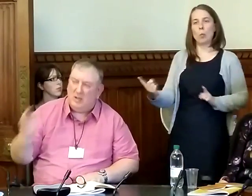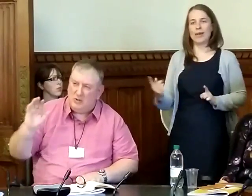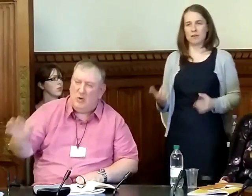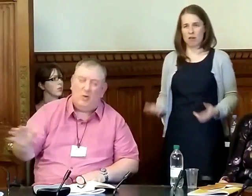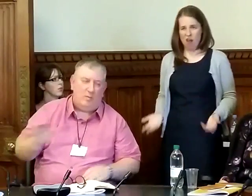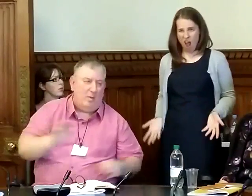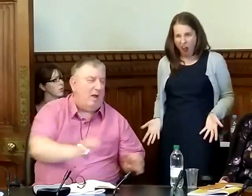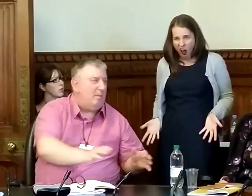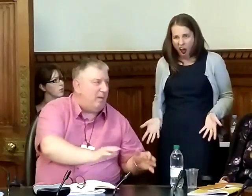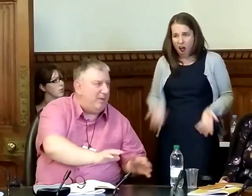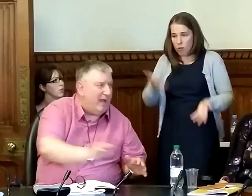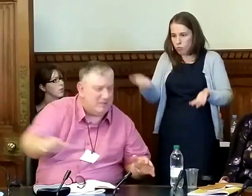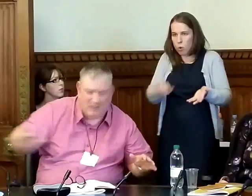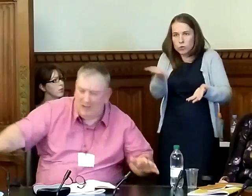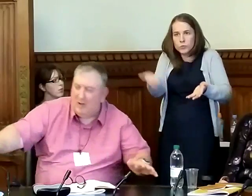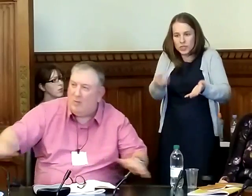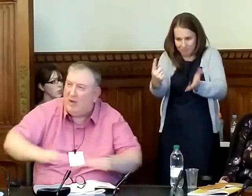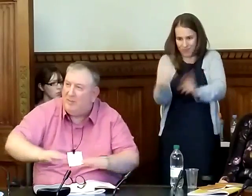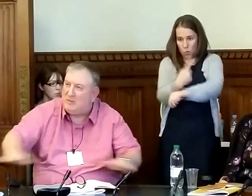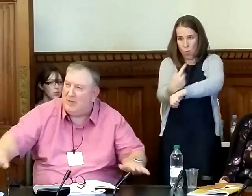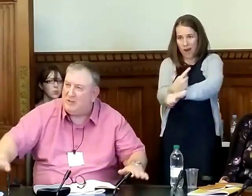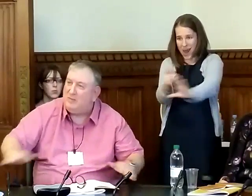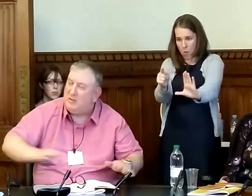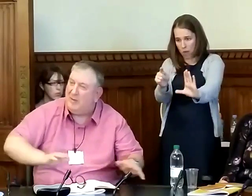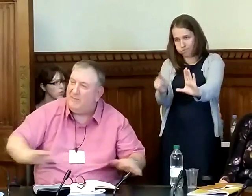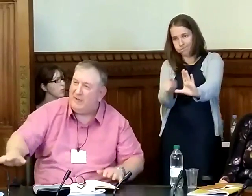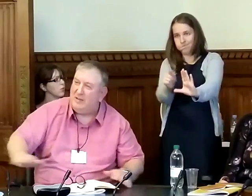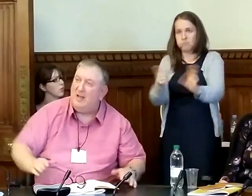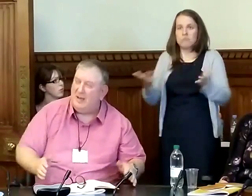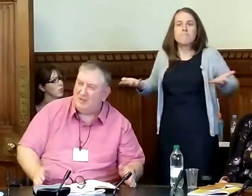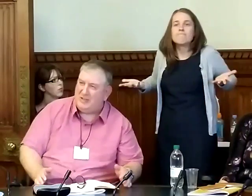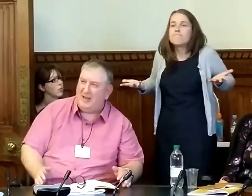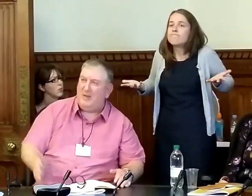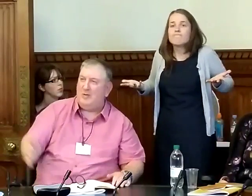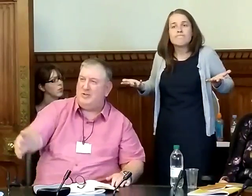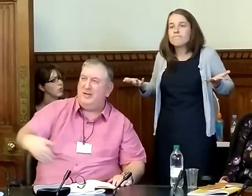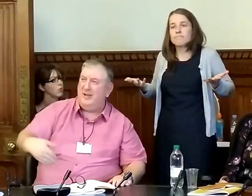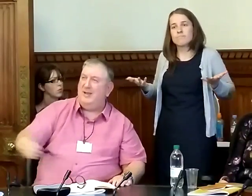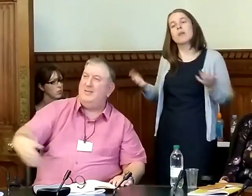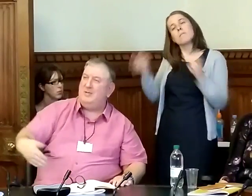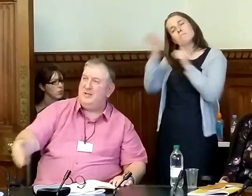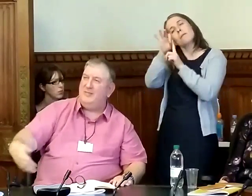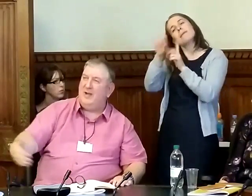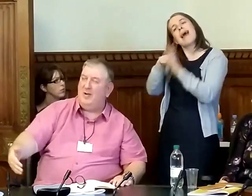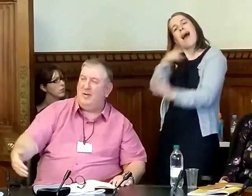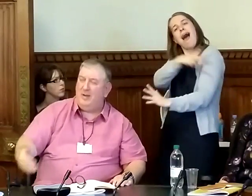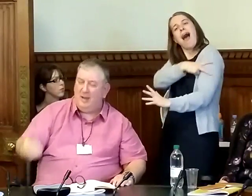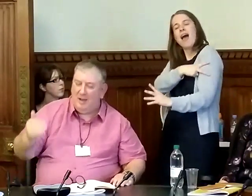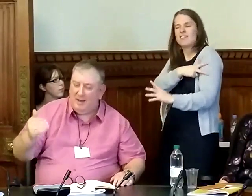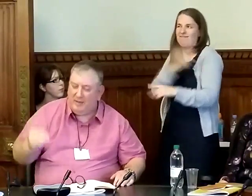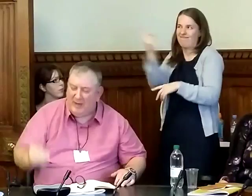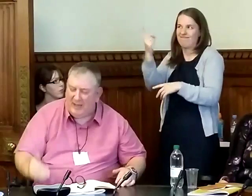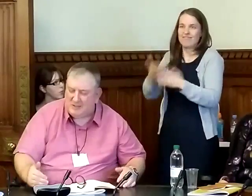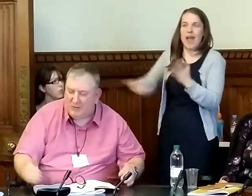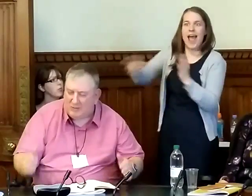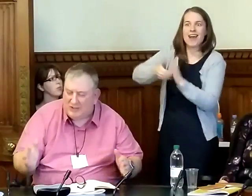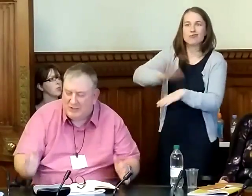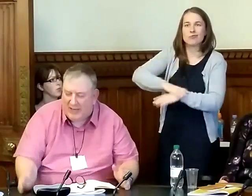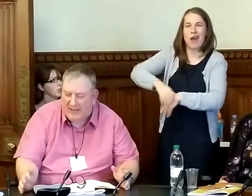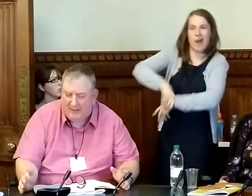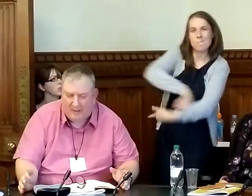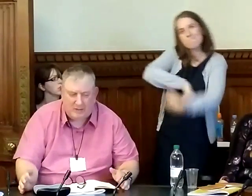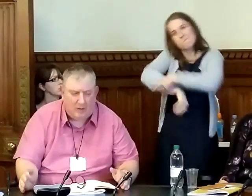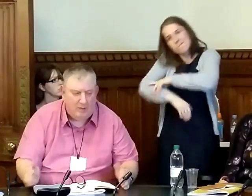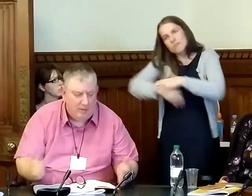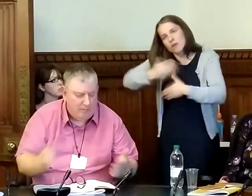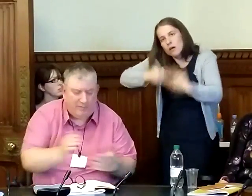hour plus. Sure, my PAs are working between times to do other things. They don't stand there watching the machine rattle on. The thing is, there